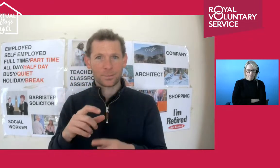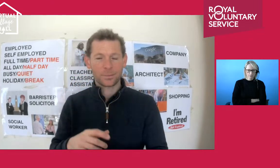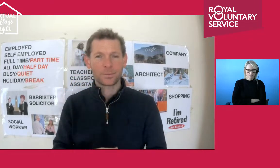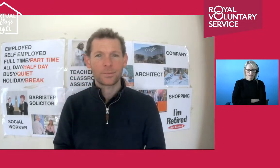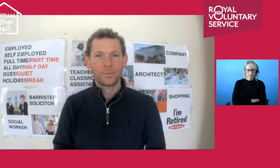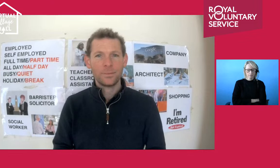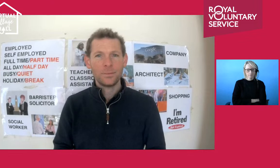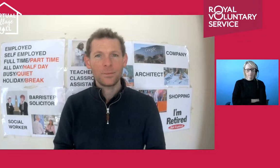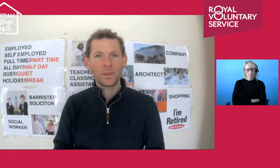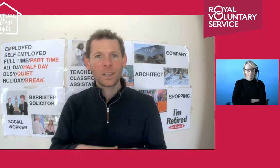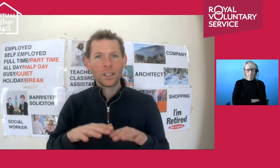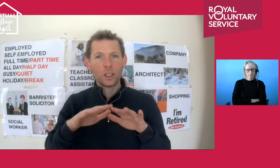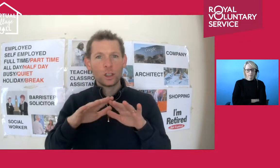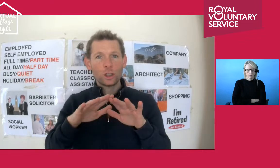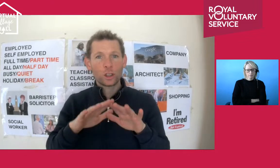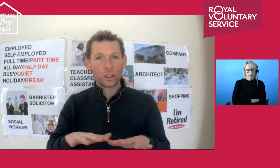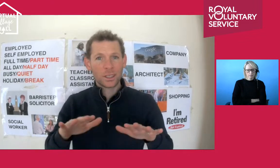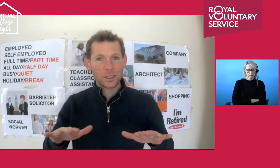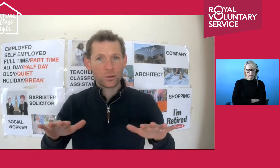Daughter.